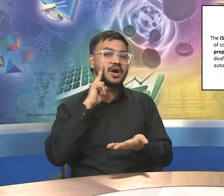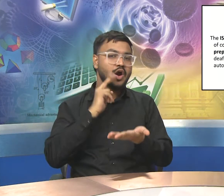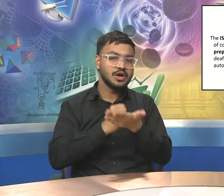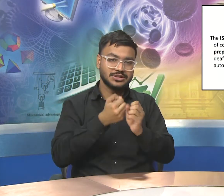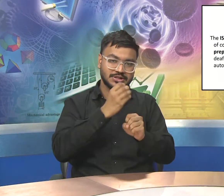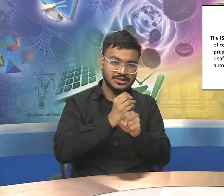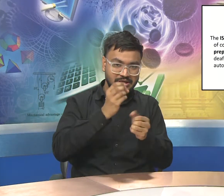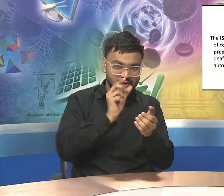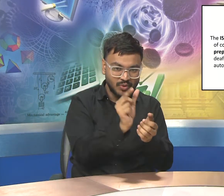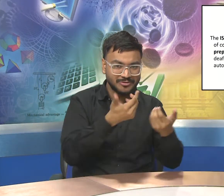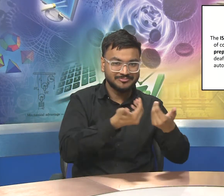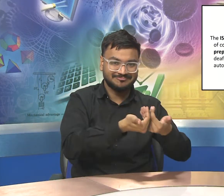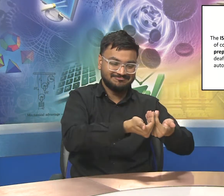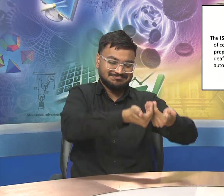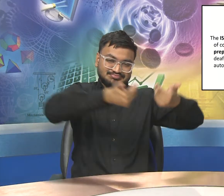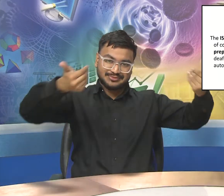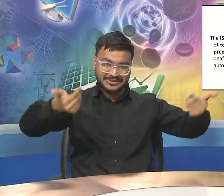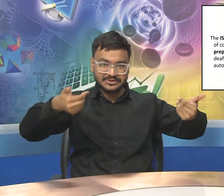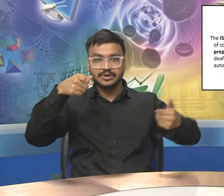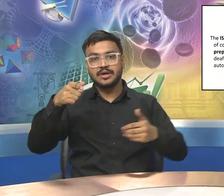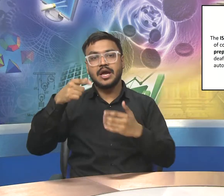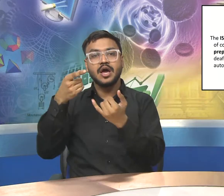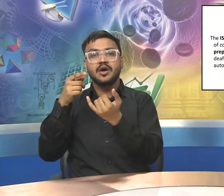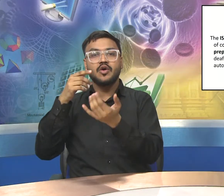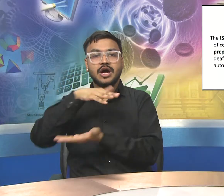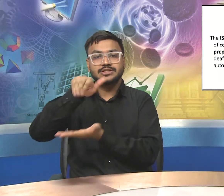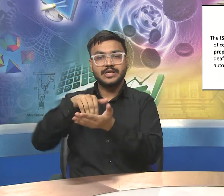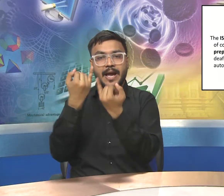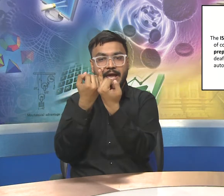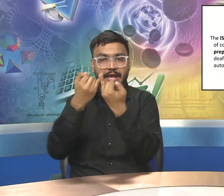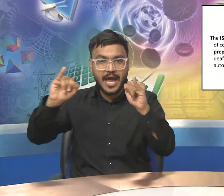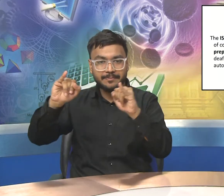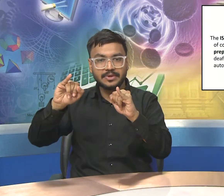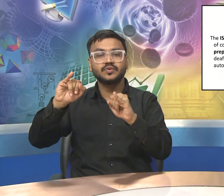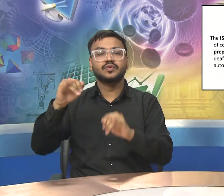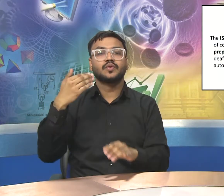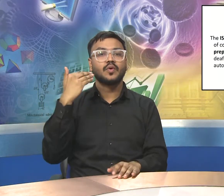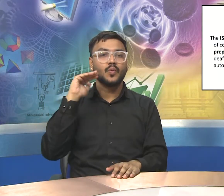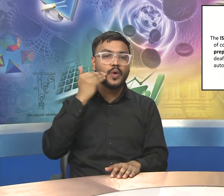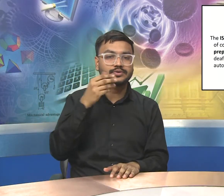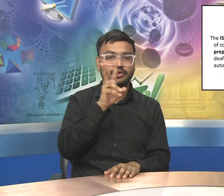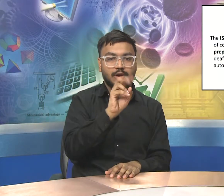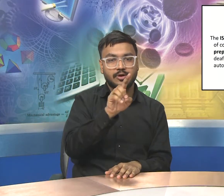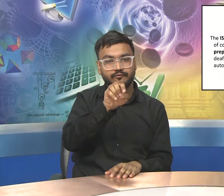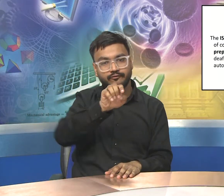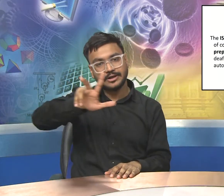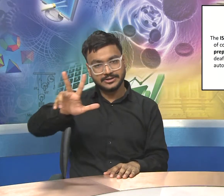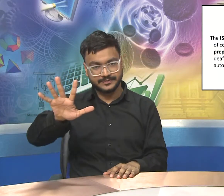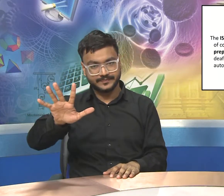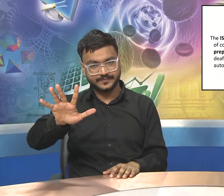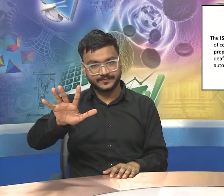separated from IGNOU and become an autonomous body in 2015.